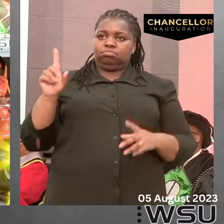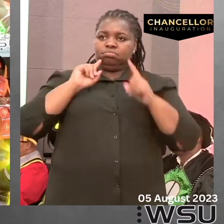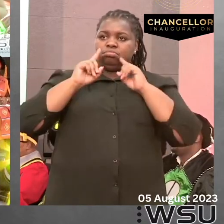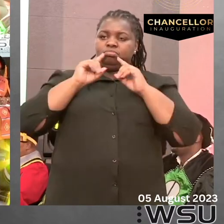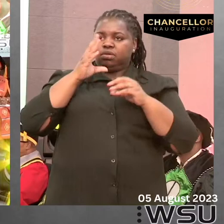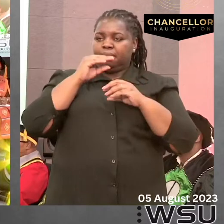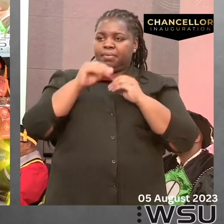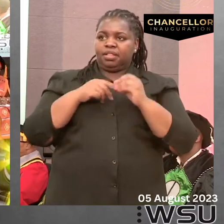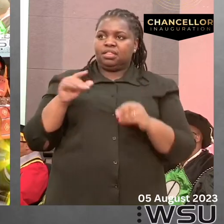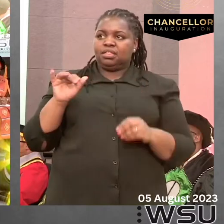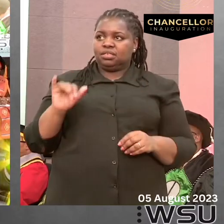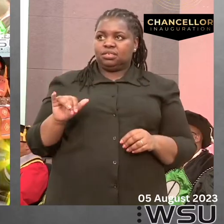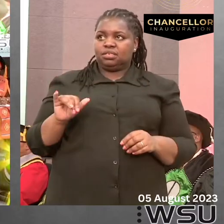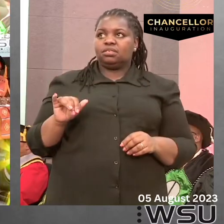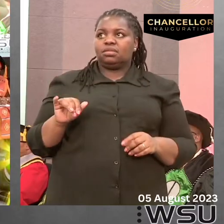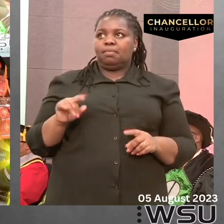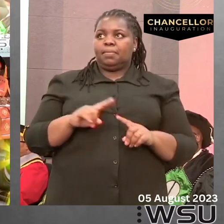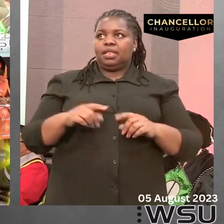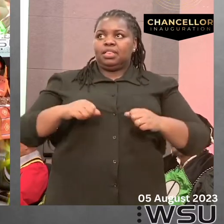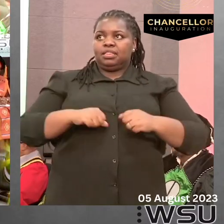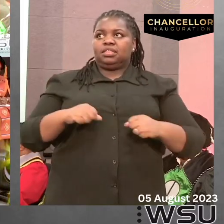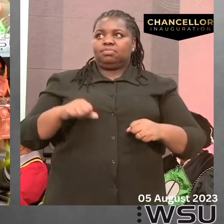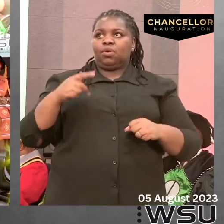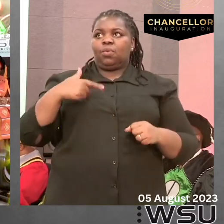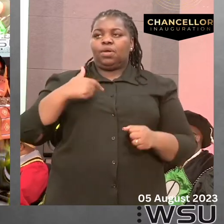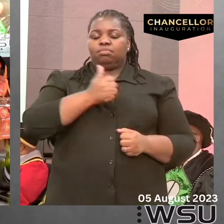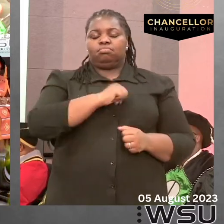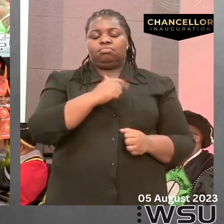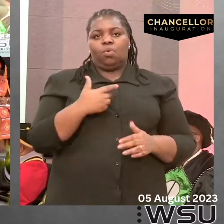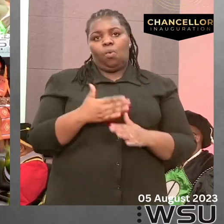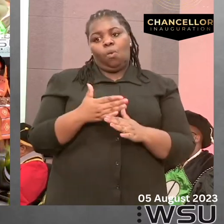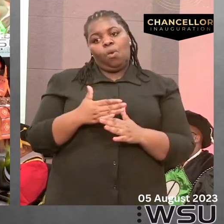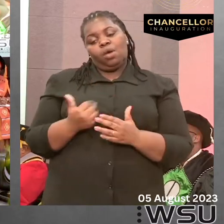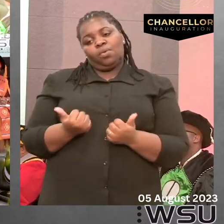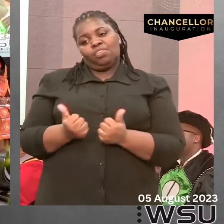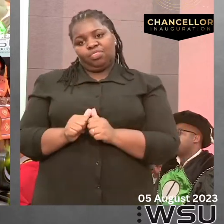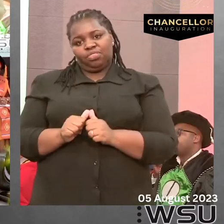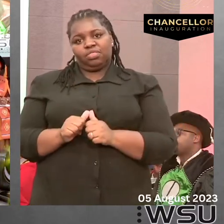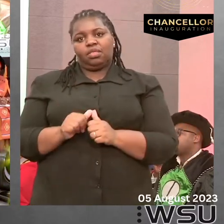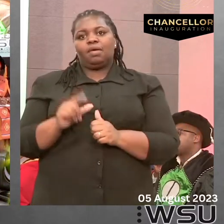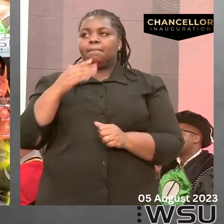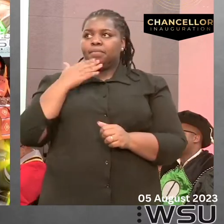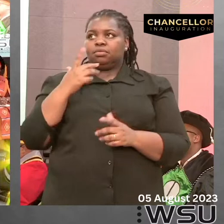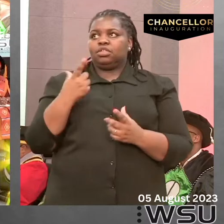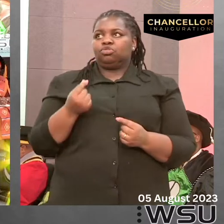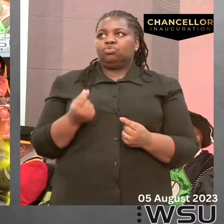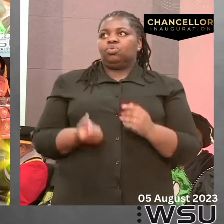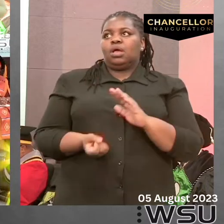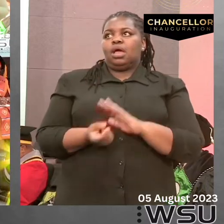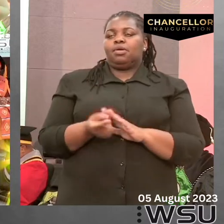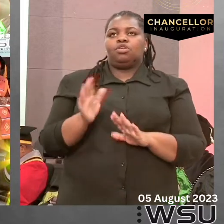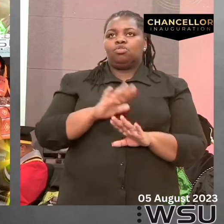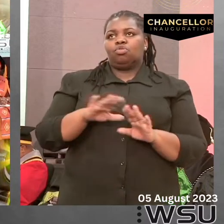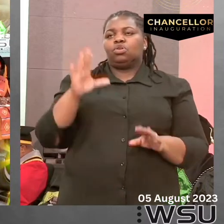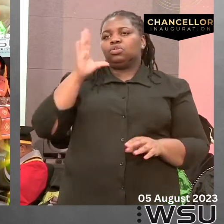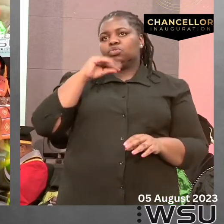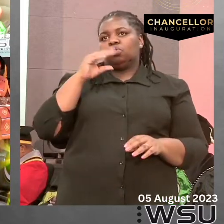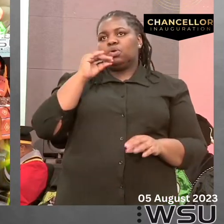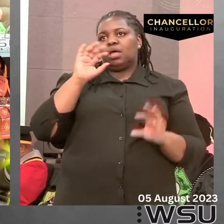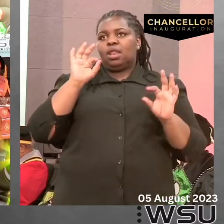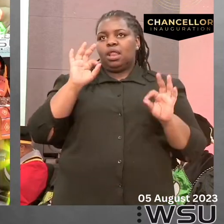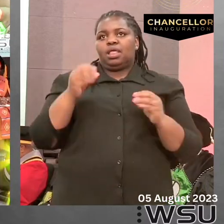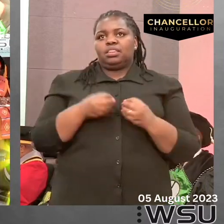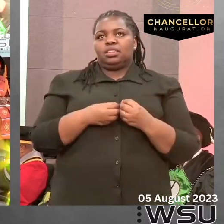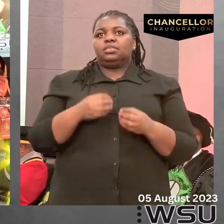things. But in the spaces that we are privileged to serve in, let's make it happen. Let's not talk about the right